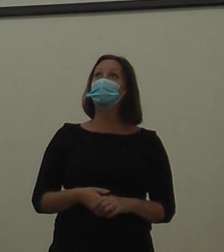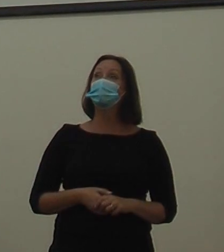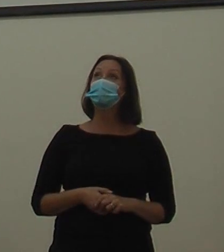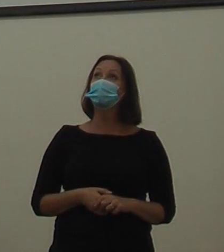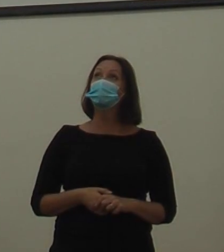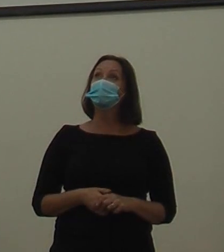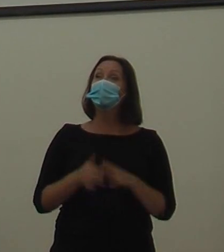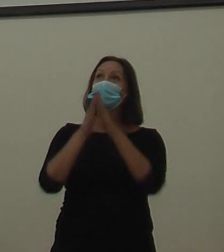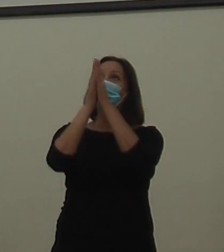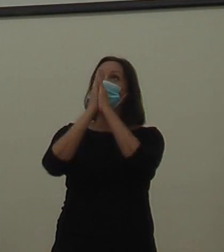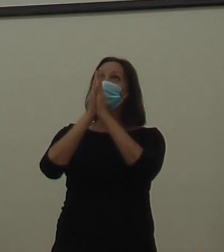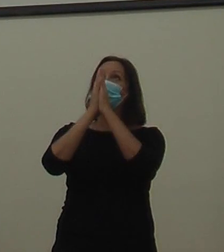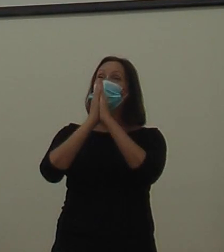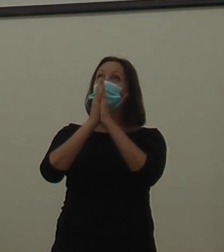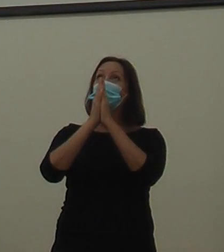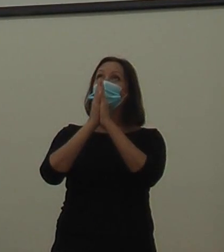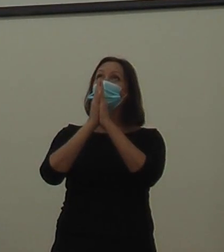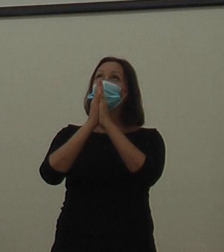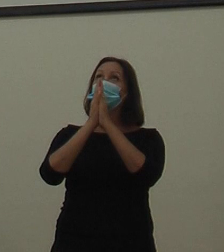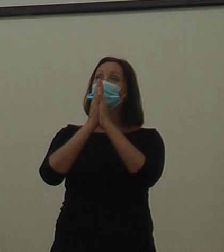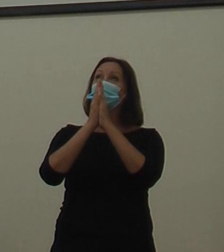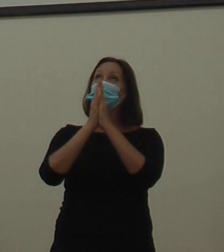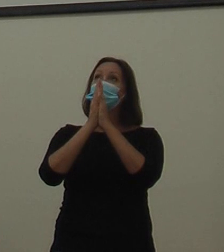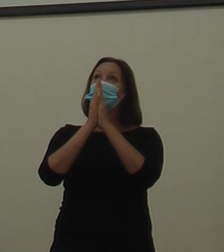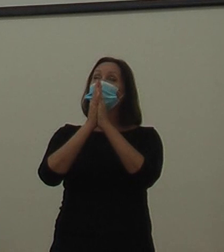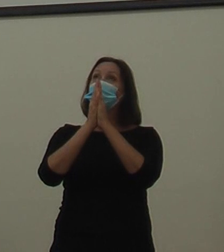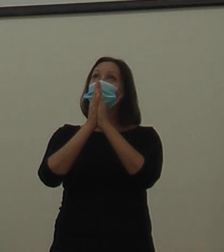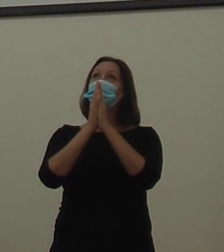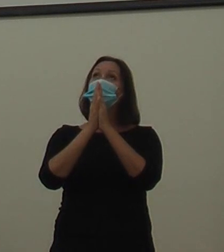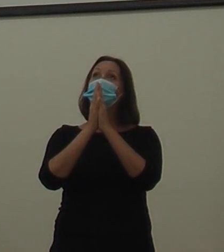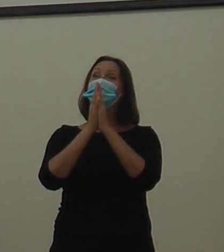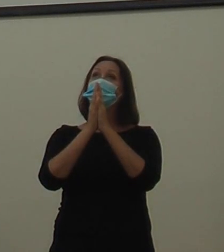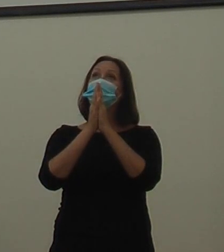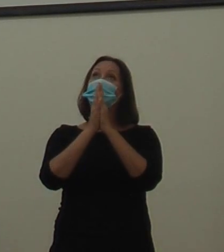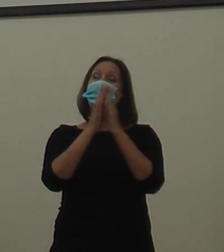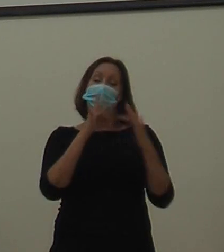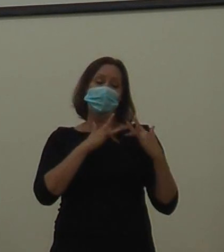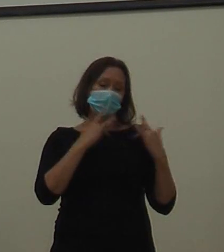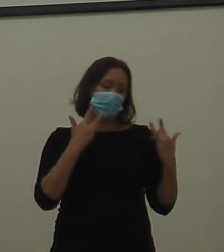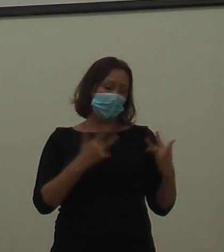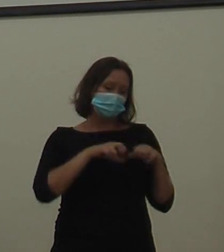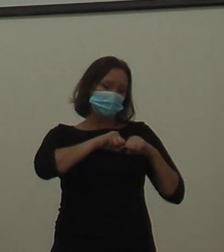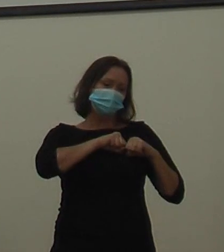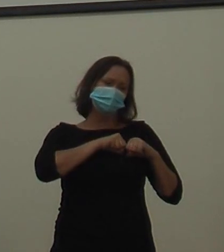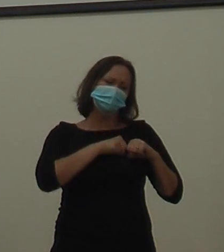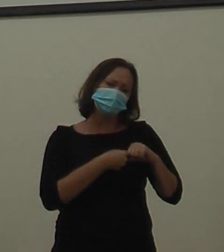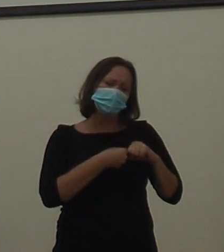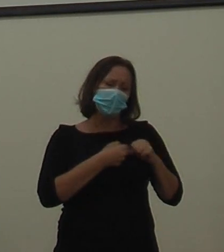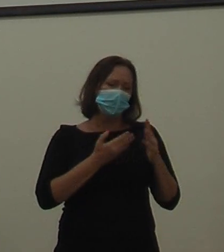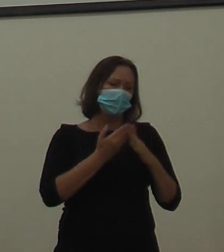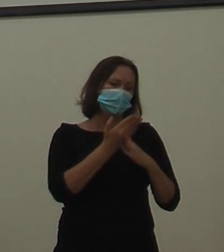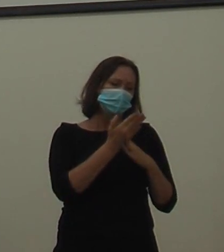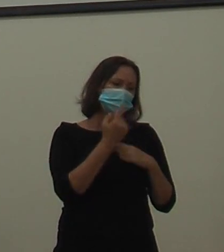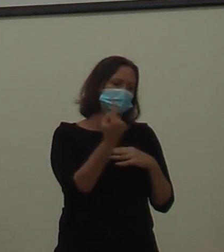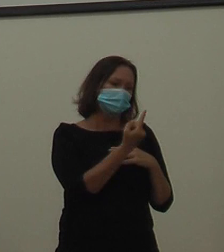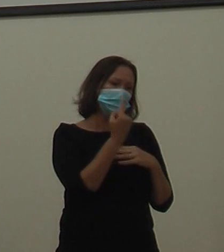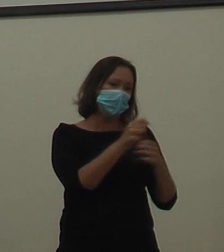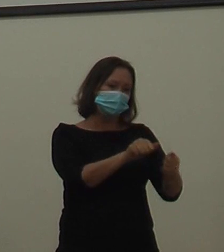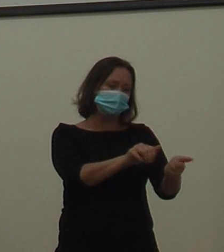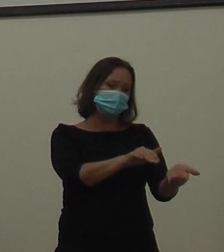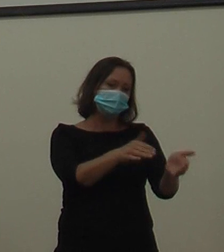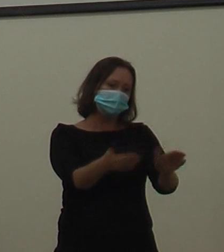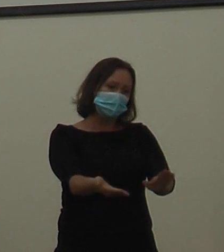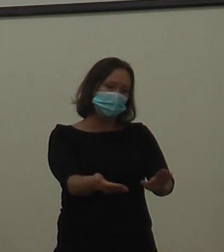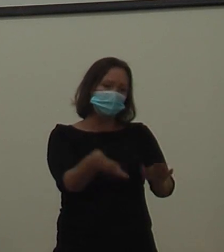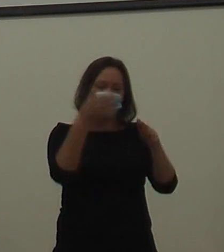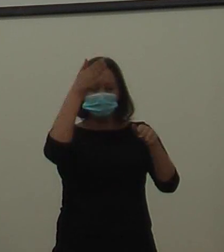We pray for those hearts that will be wrecked and shaken by the loss of someone that they love, Lord, and we pray that you might